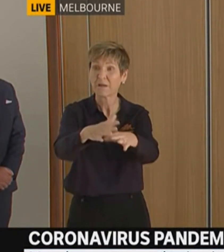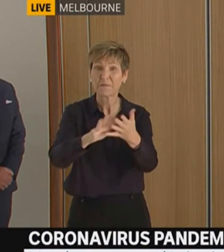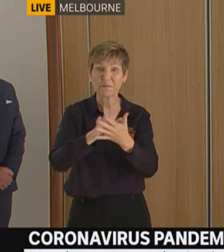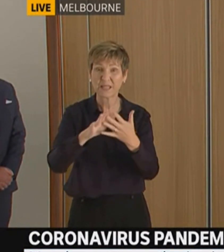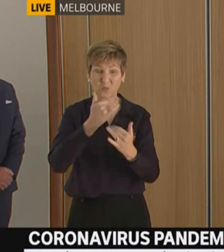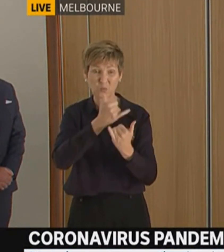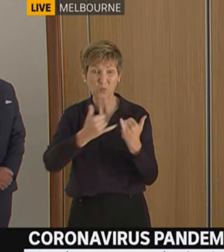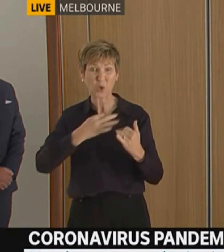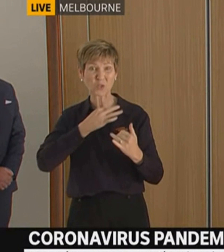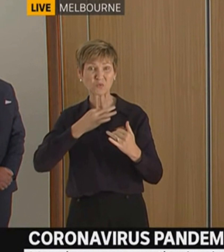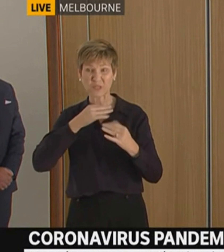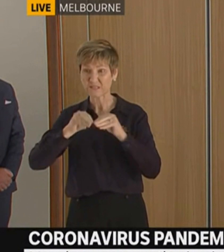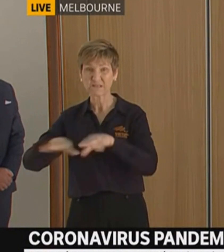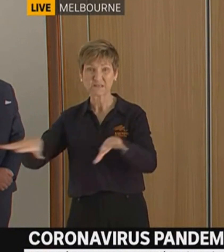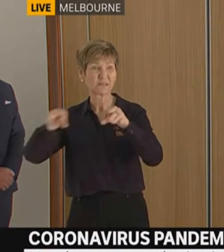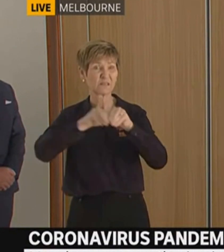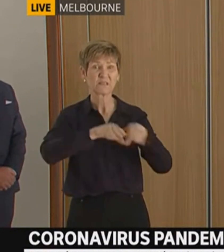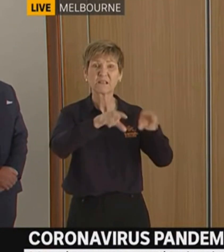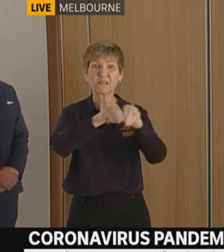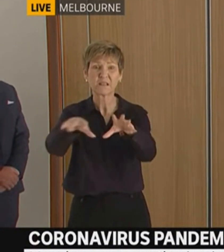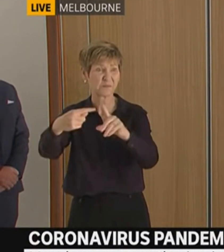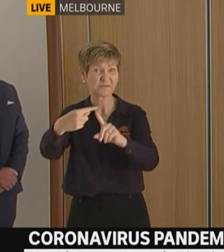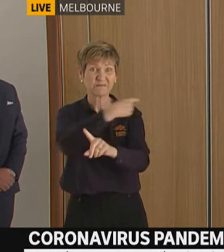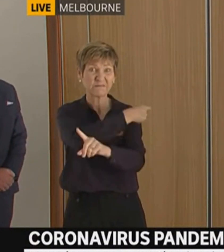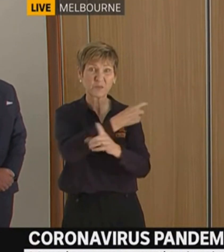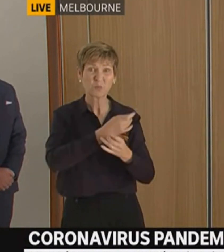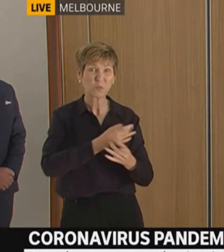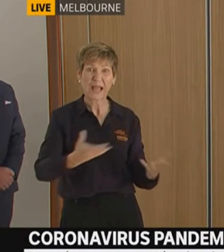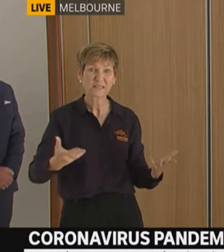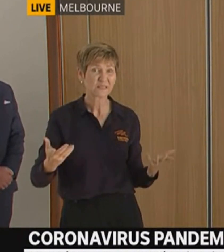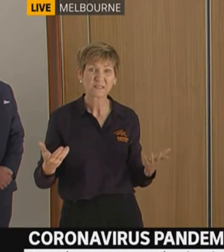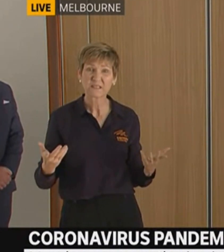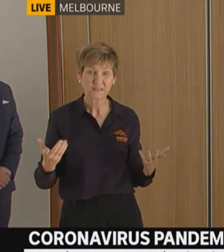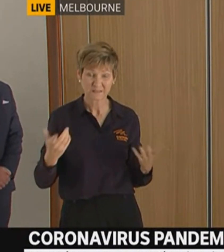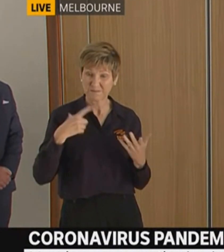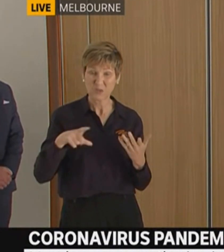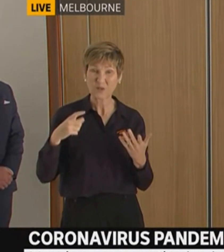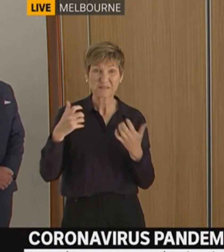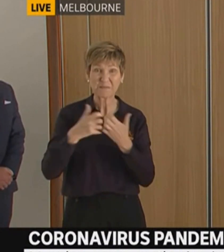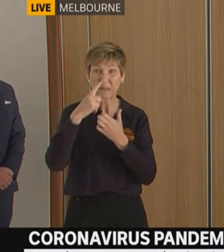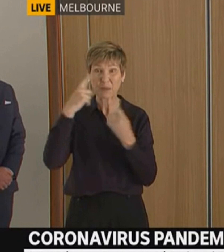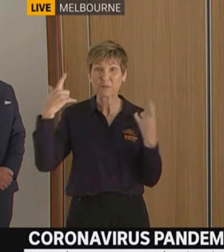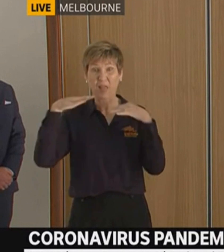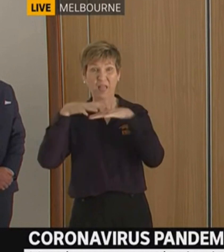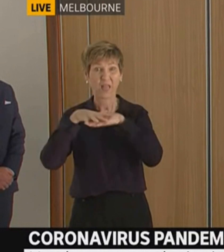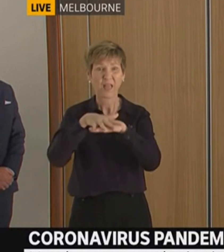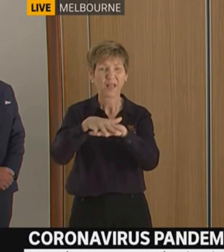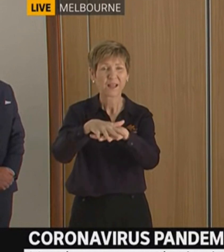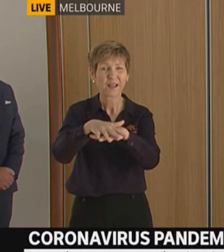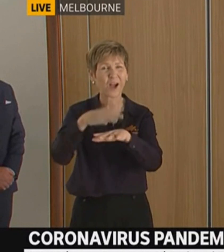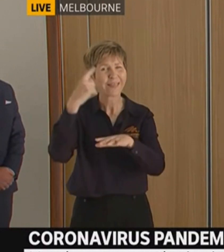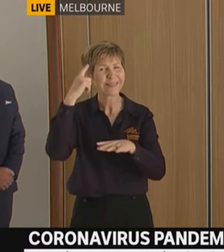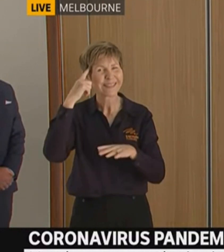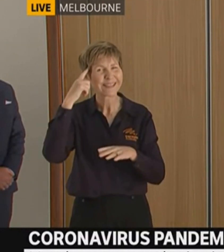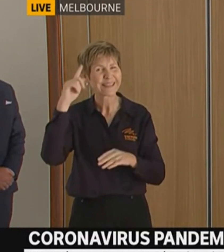outbreak, all of those gains, or many of those gains, by uncontrolled large gatherings. This is a time for